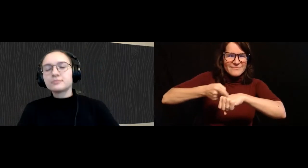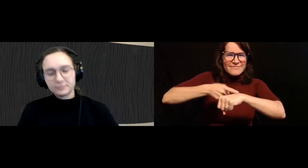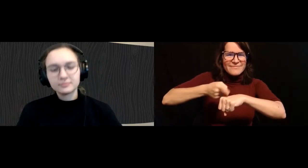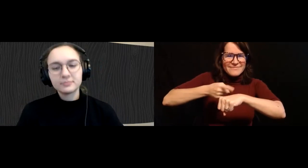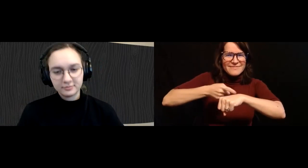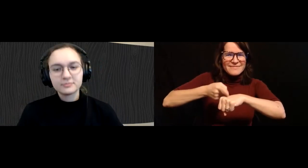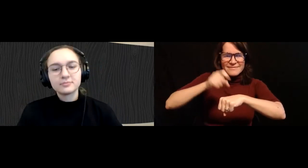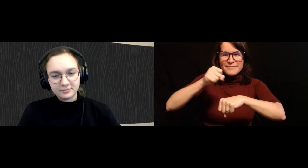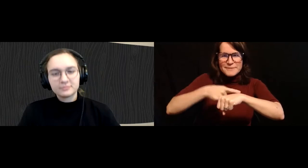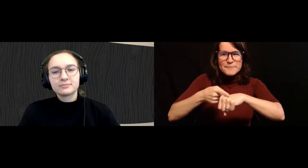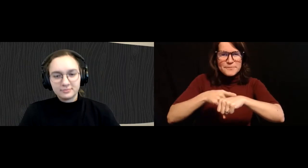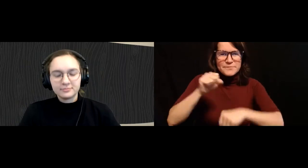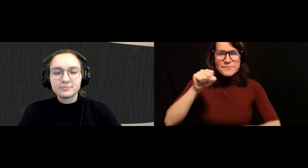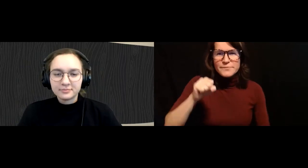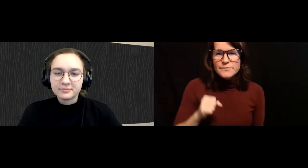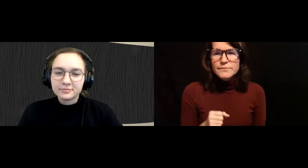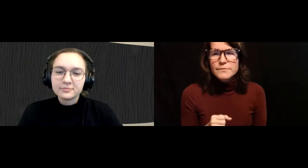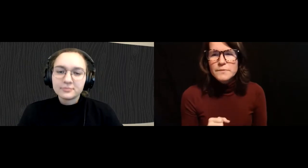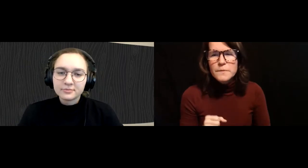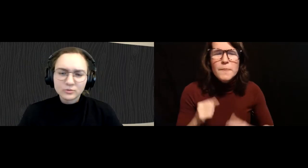A red-tipped cane.